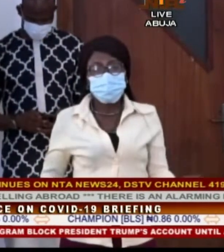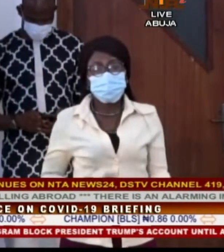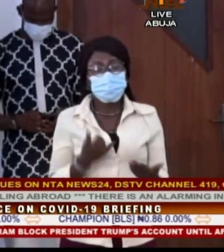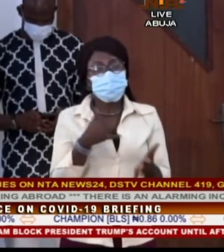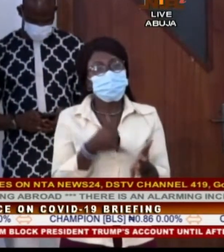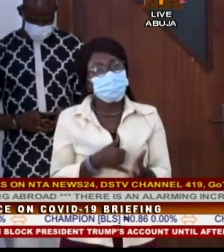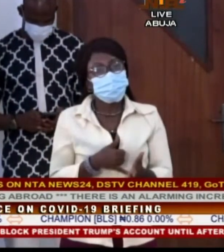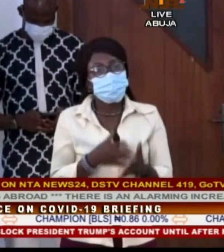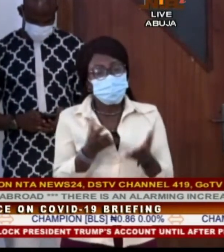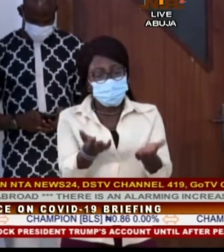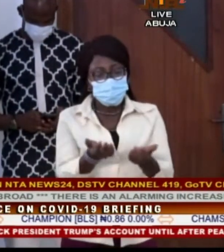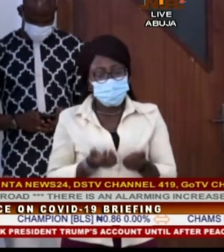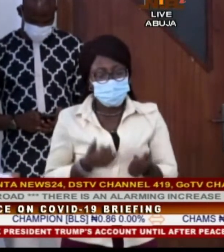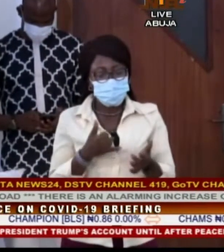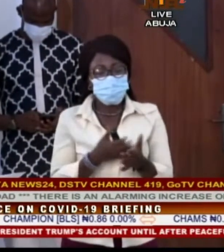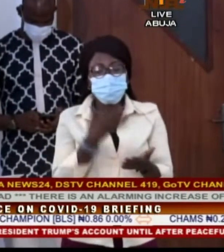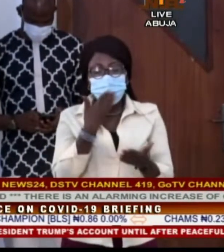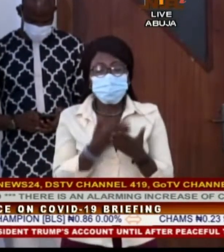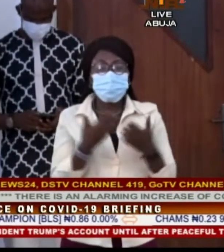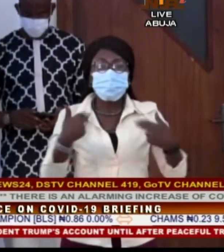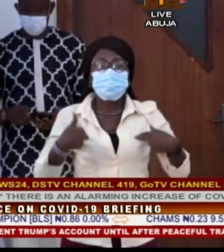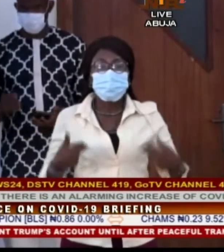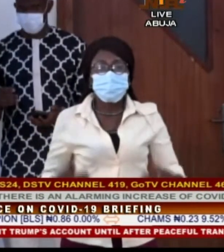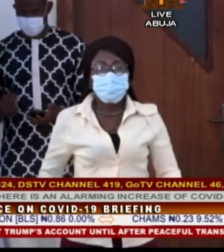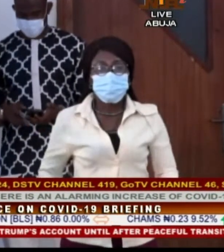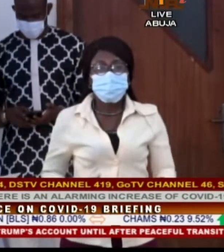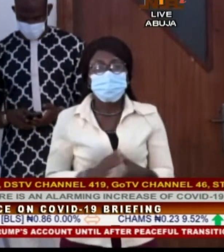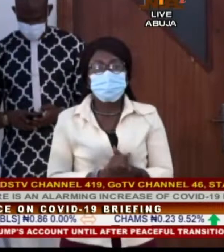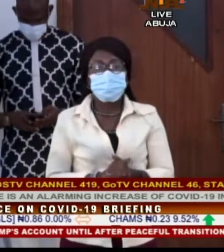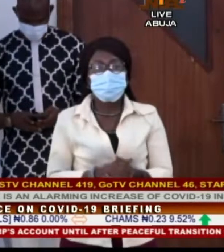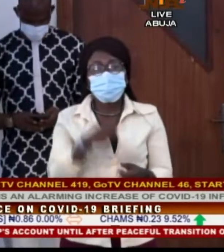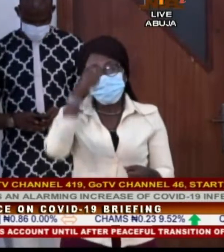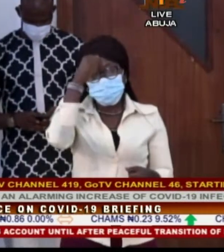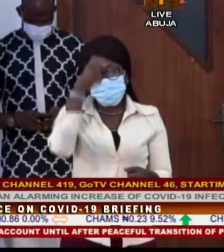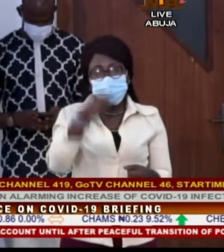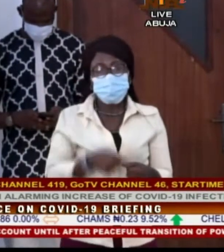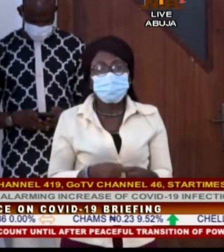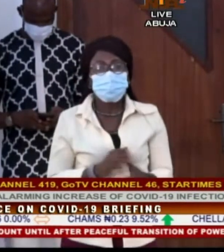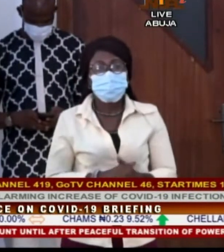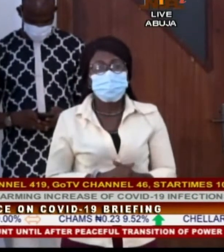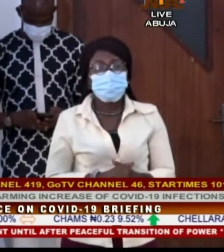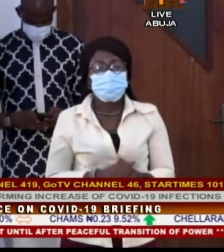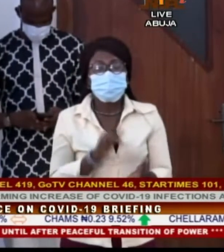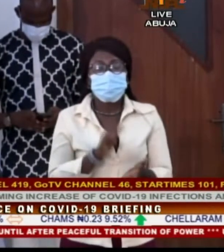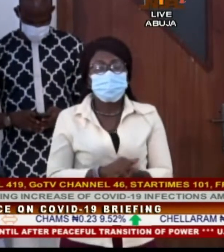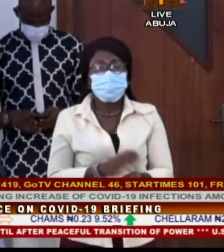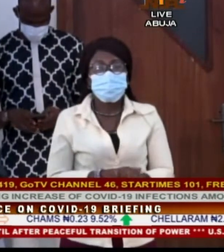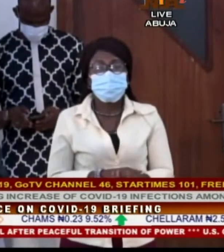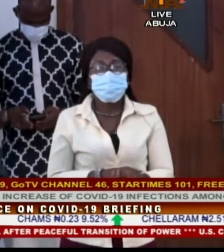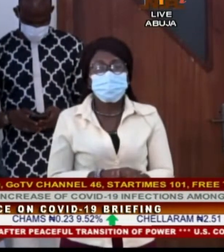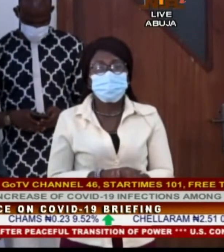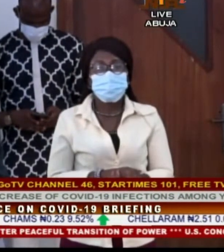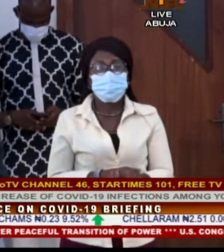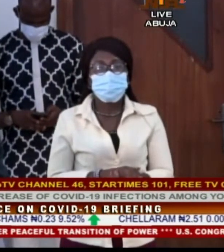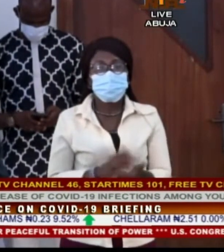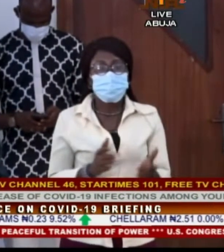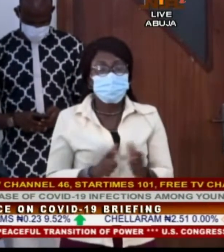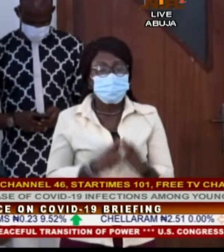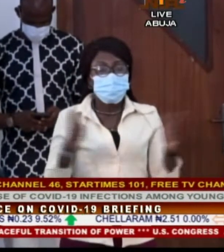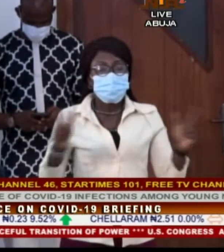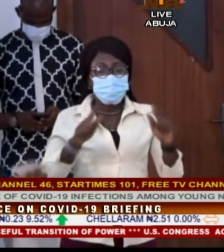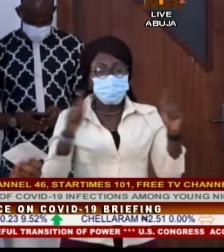back to the elderly ones at home and transmit this. And of course, the elderly ones are highly vulnerable. And